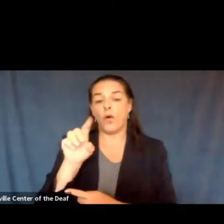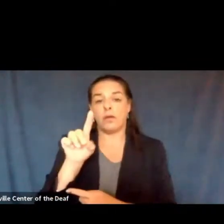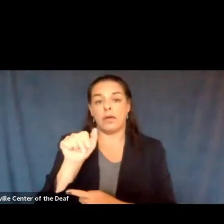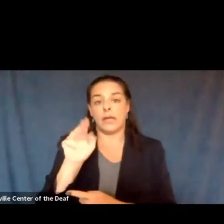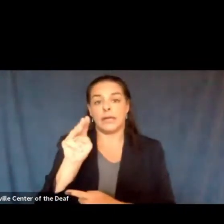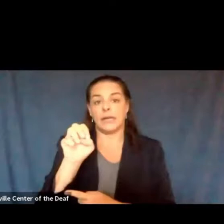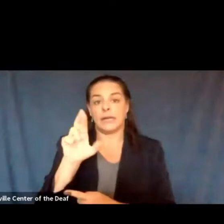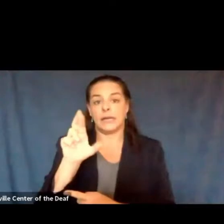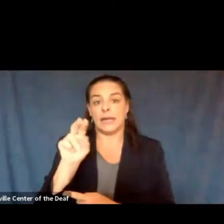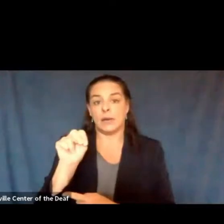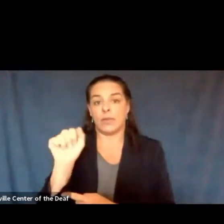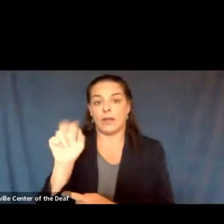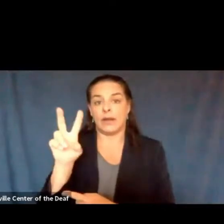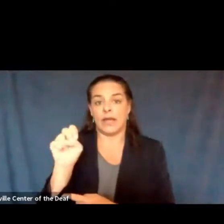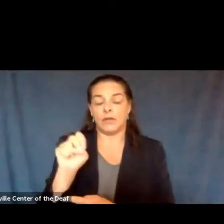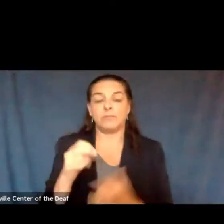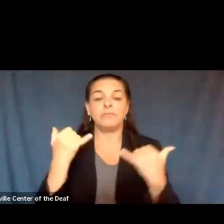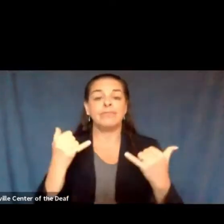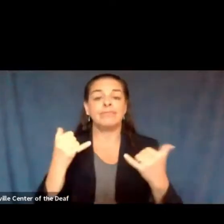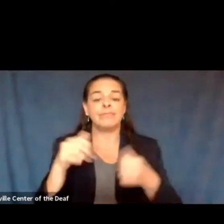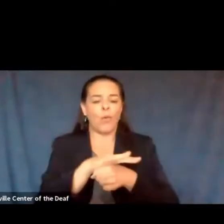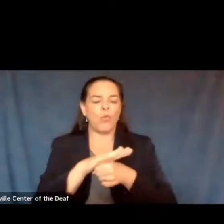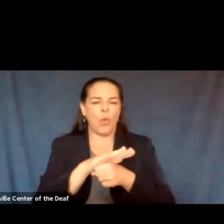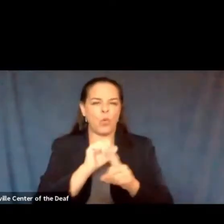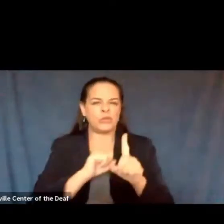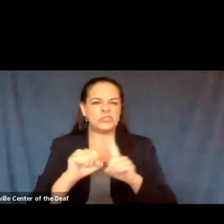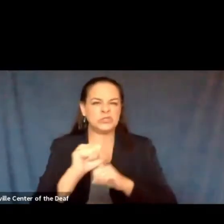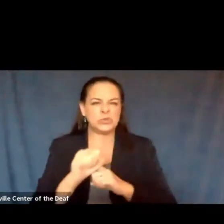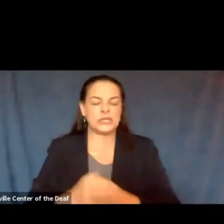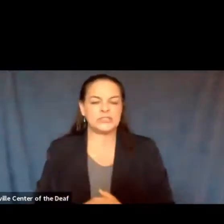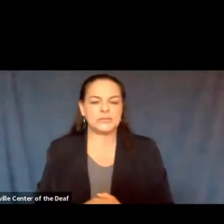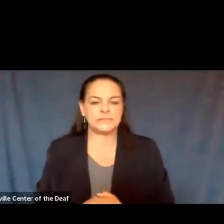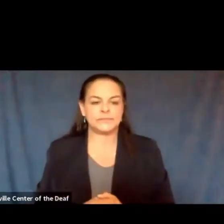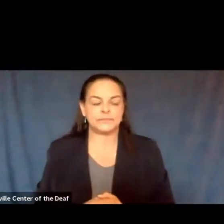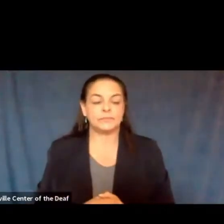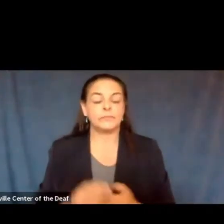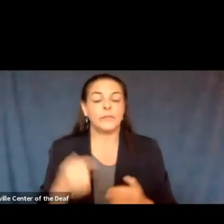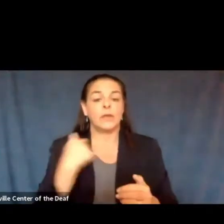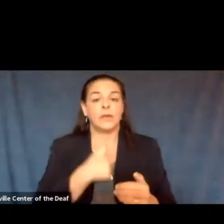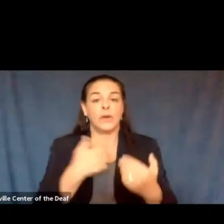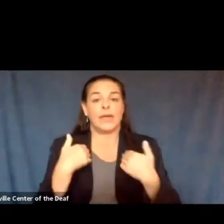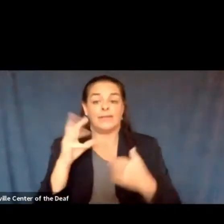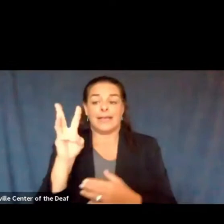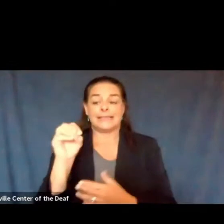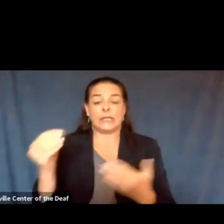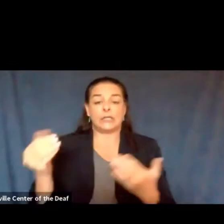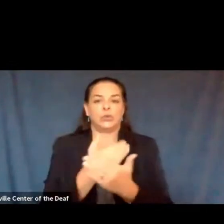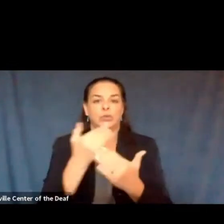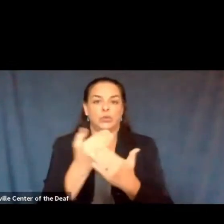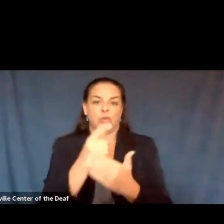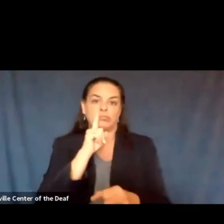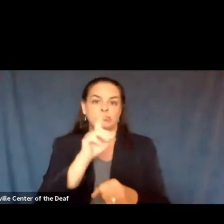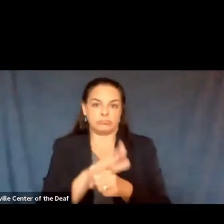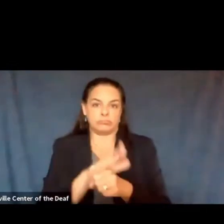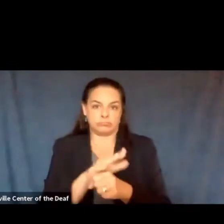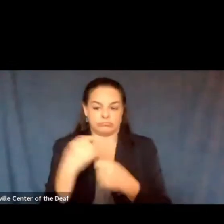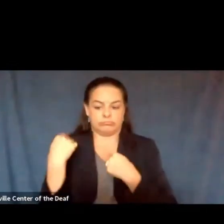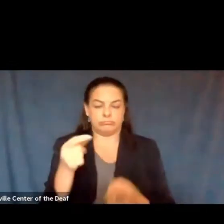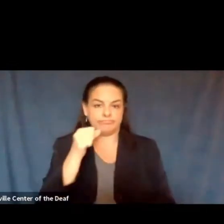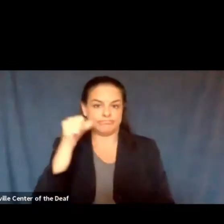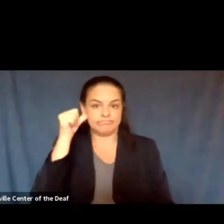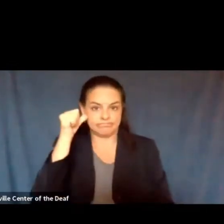Avenue. And now we'll move on to the local situation. We have 60 new confirmed cases since yesterday's